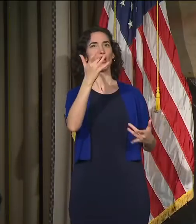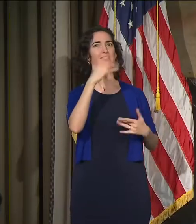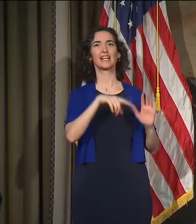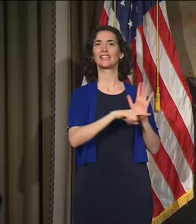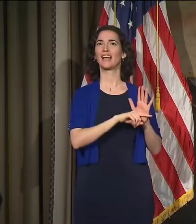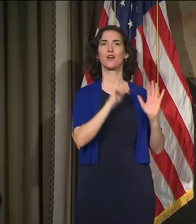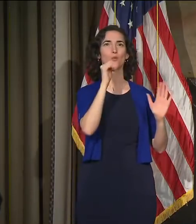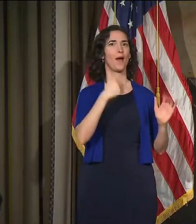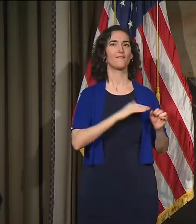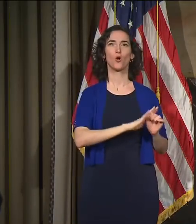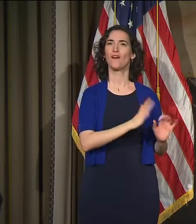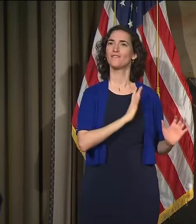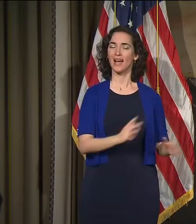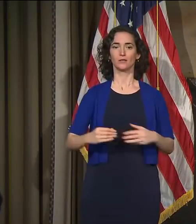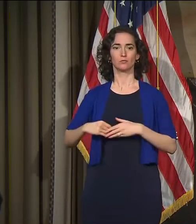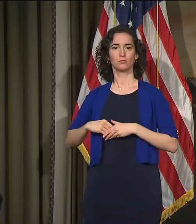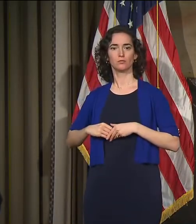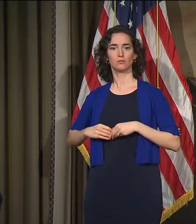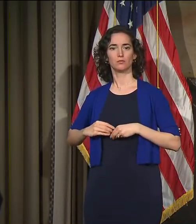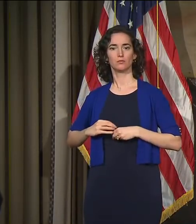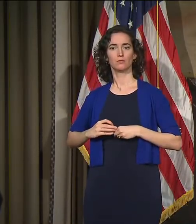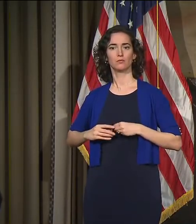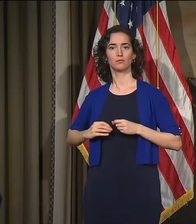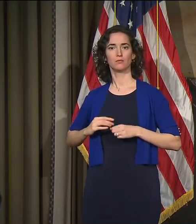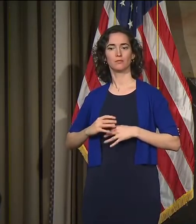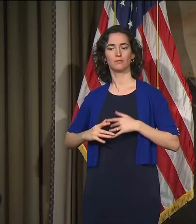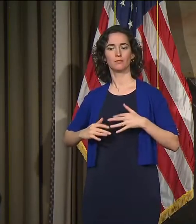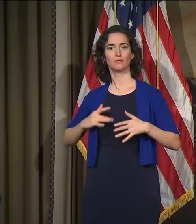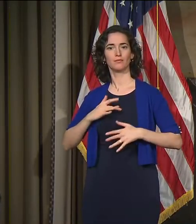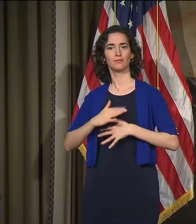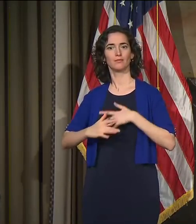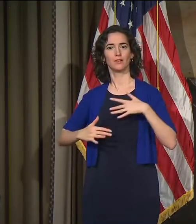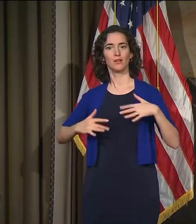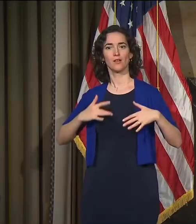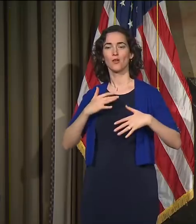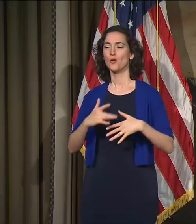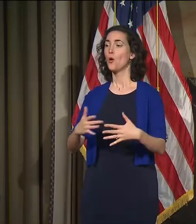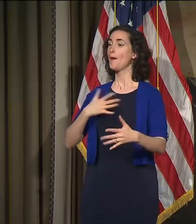extended periods of time with family around the same table, indoors,